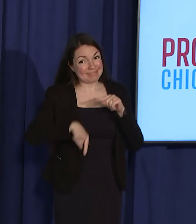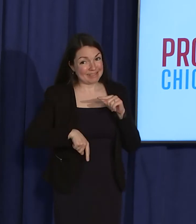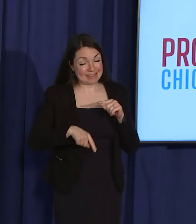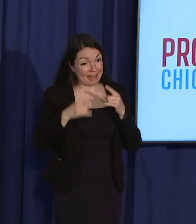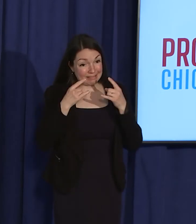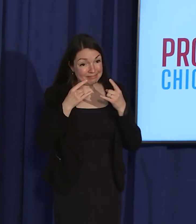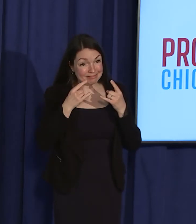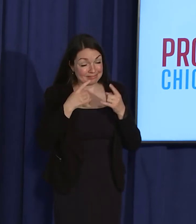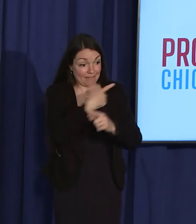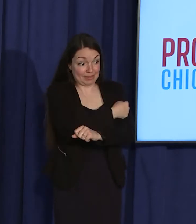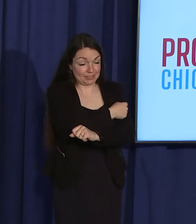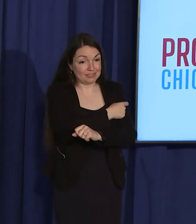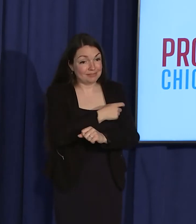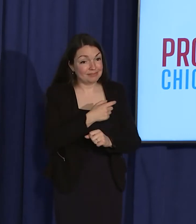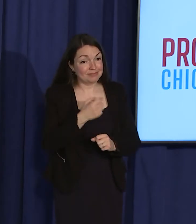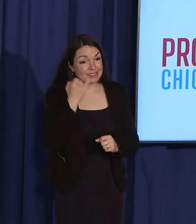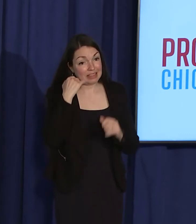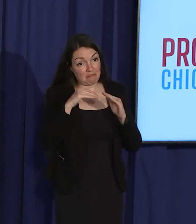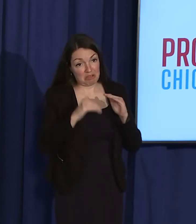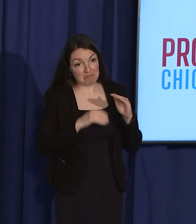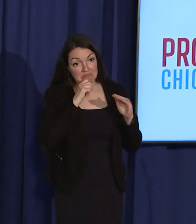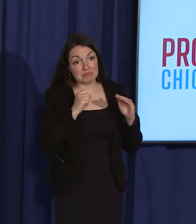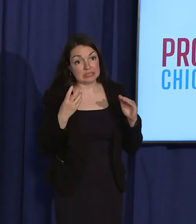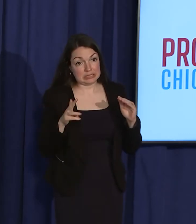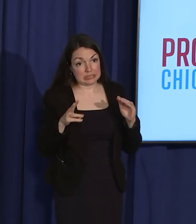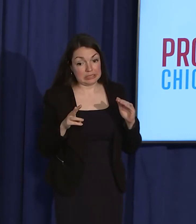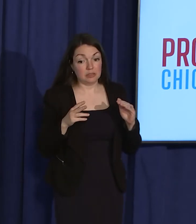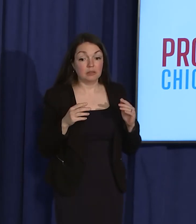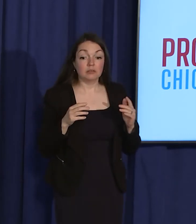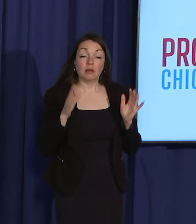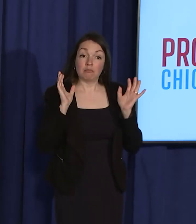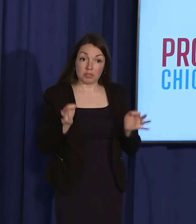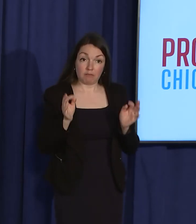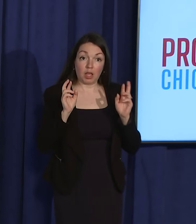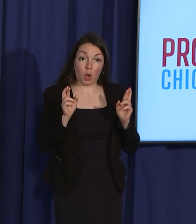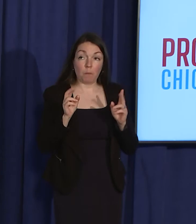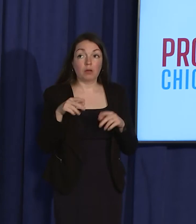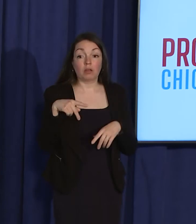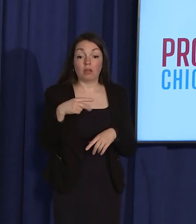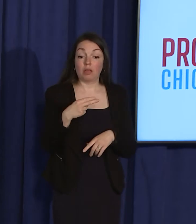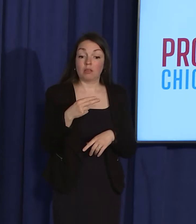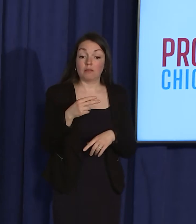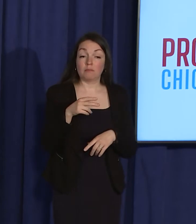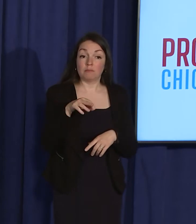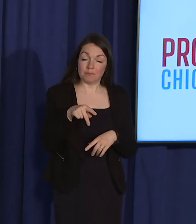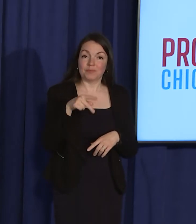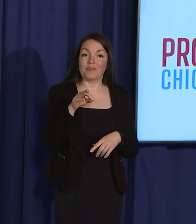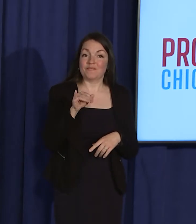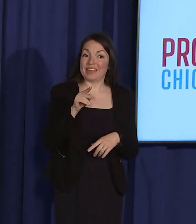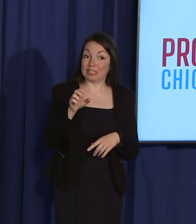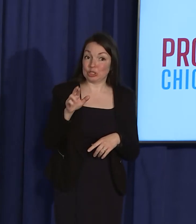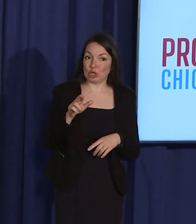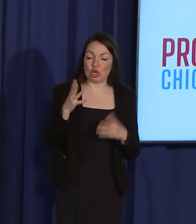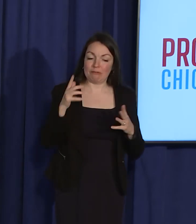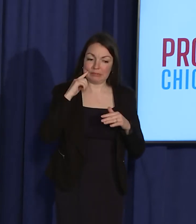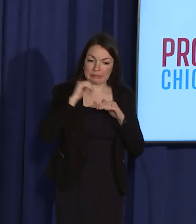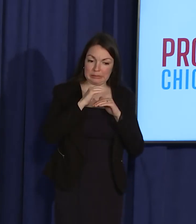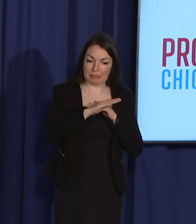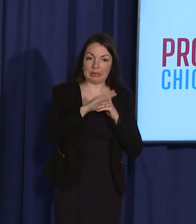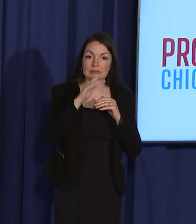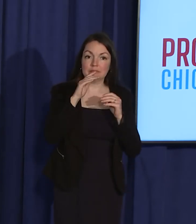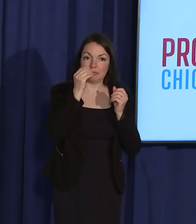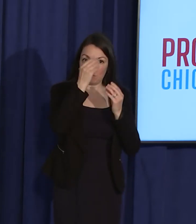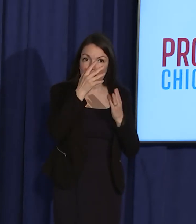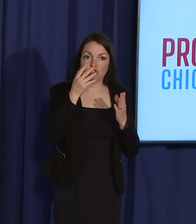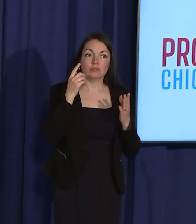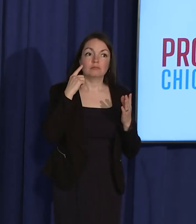If they're under 16. And certainly I'm hopeful that the FDA, Pfizer has submitted its information for the